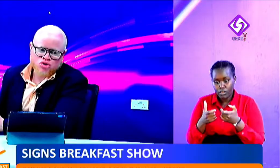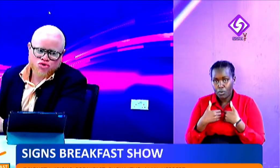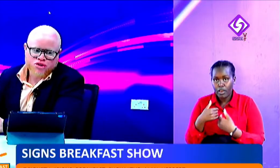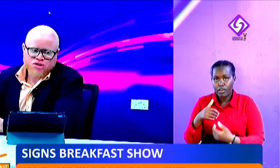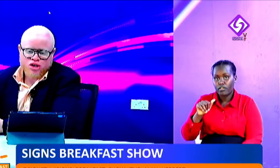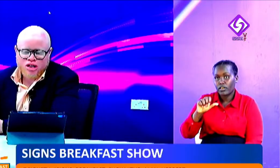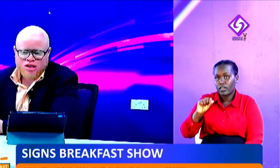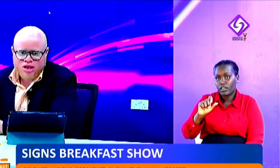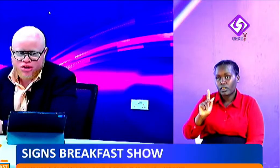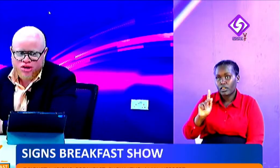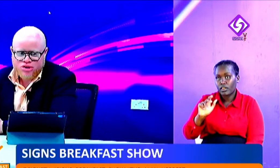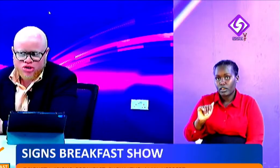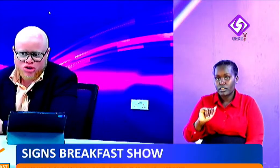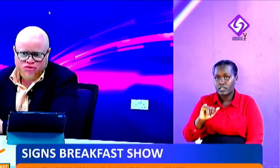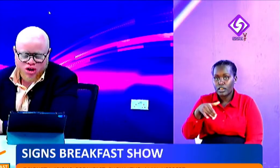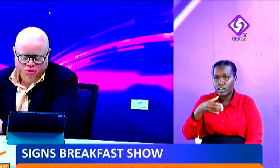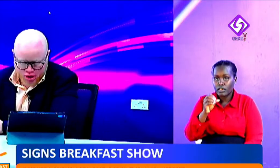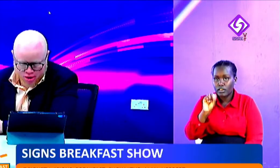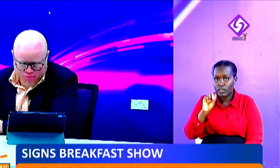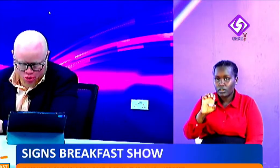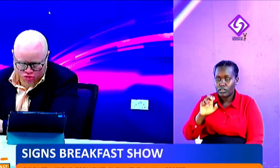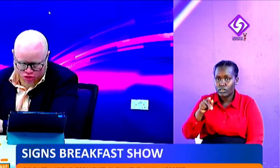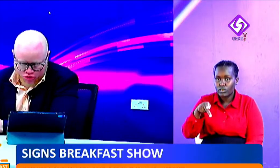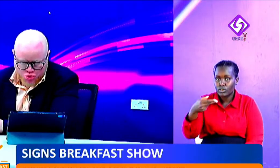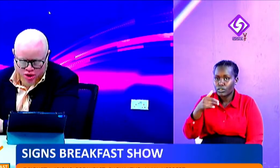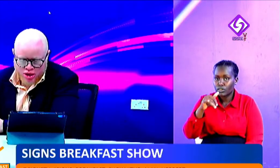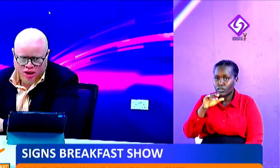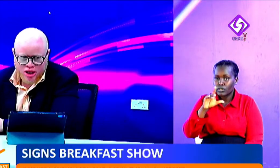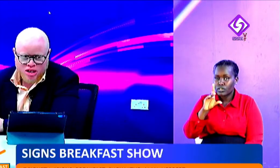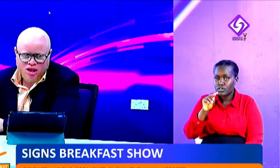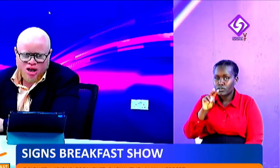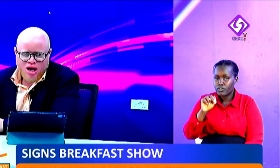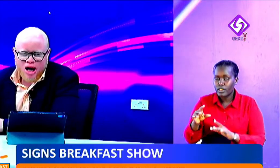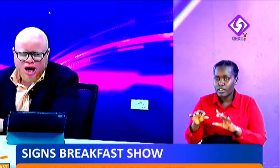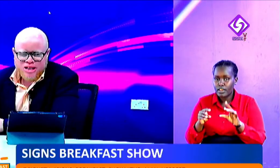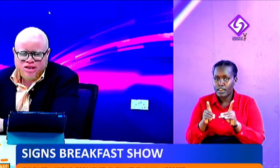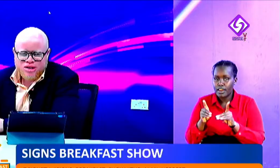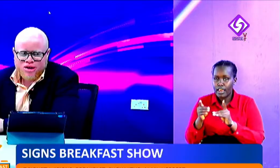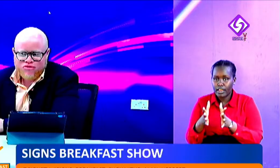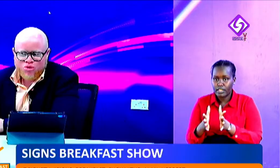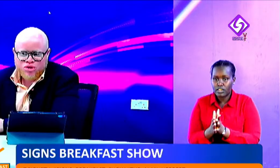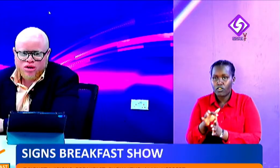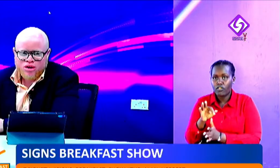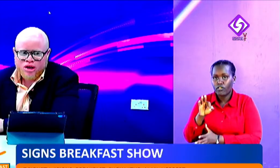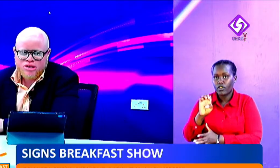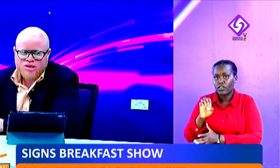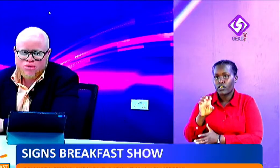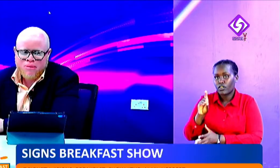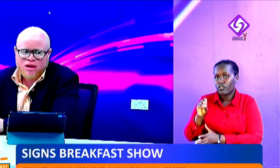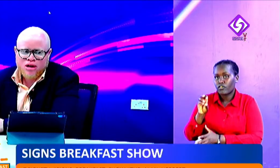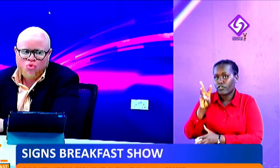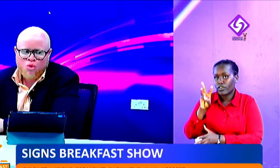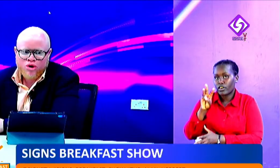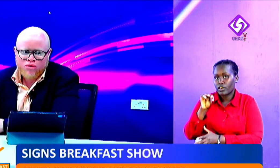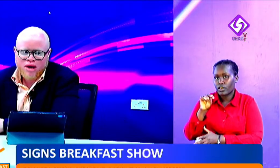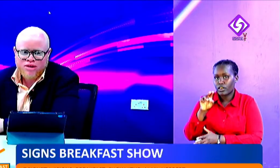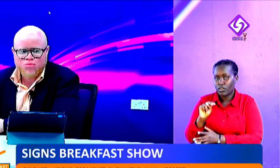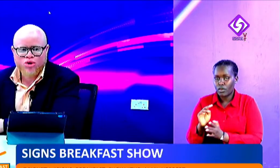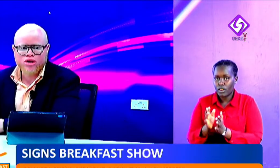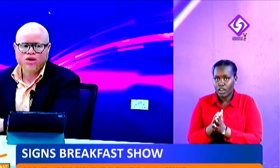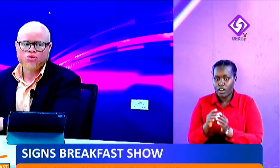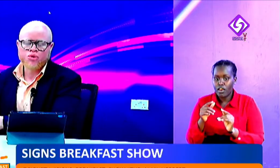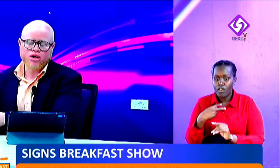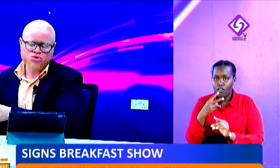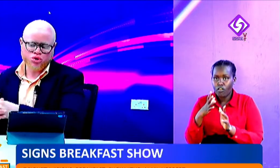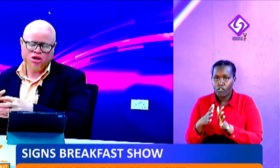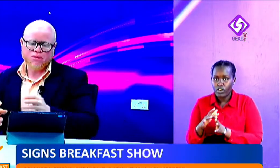Aska Josephine. She is the executive director of Fedwen Kenya, and her voicer is Pamela Wango. And this